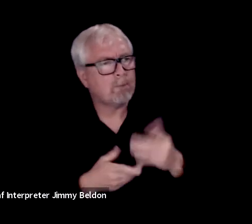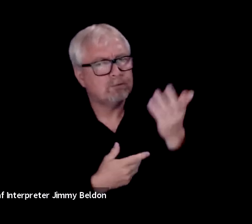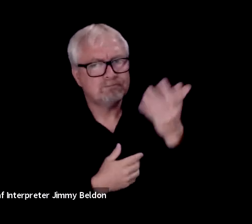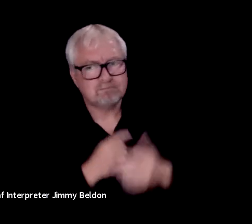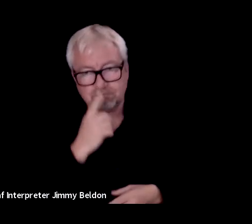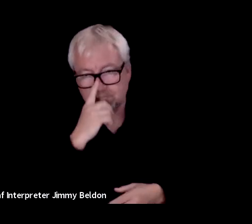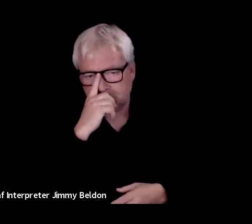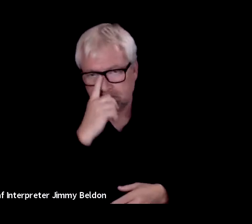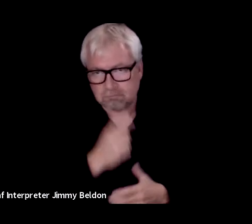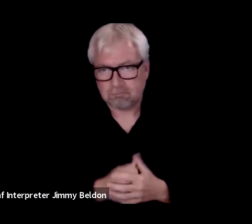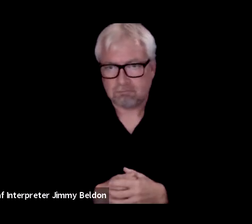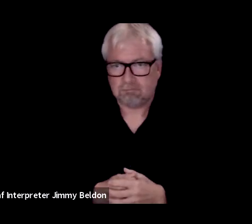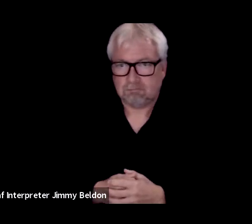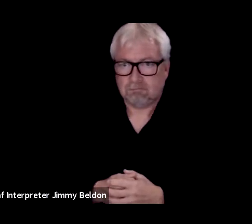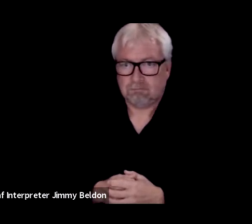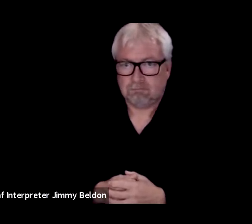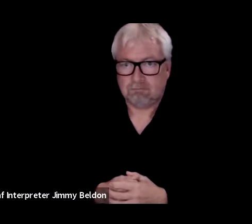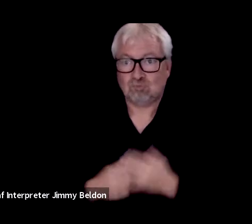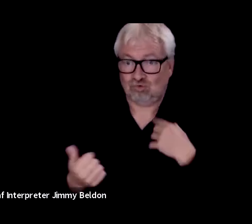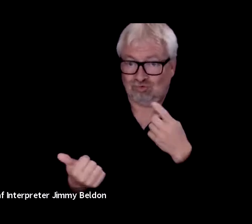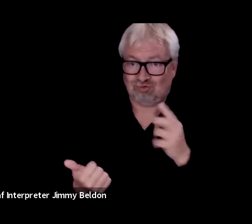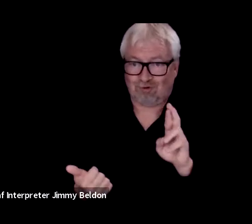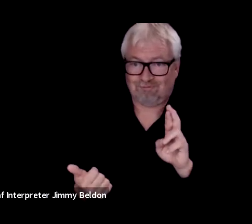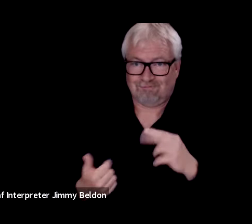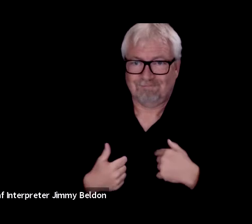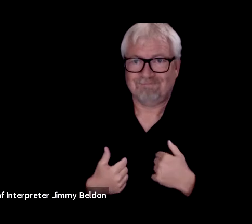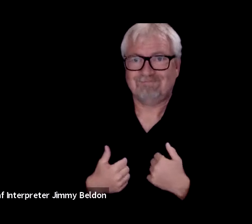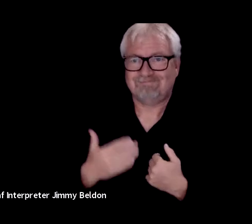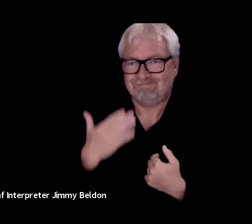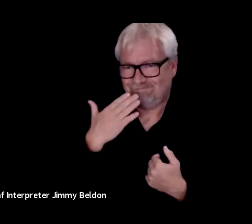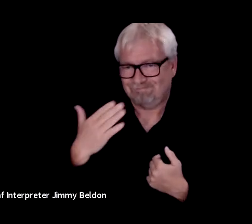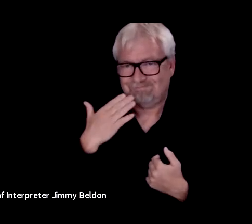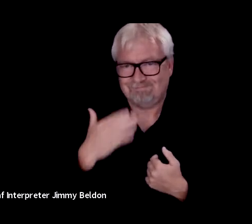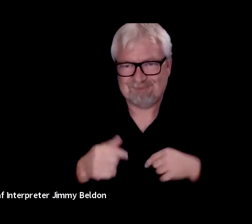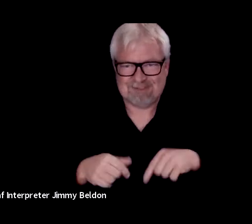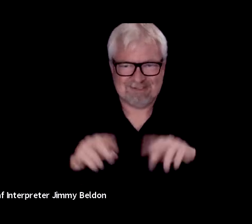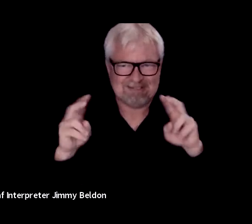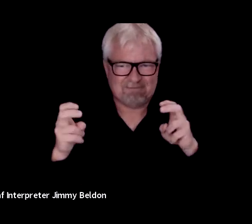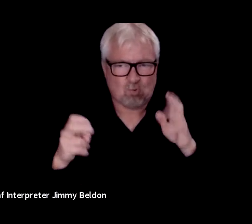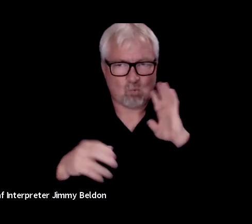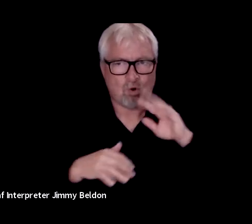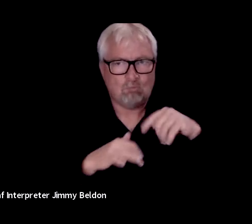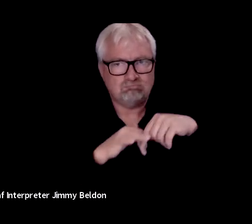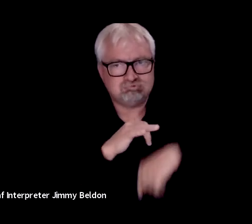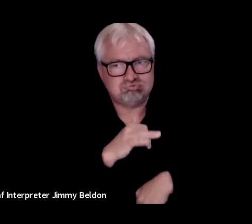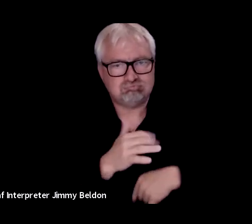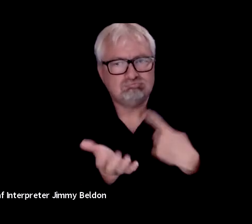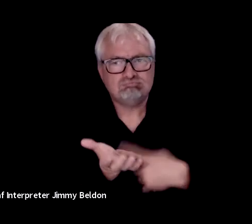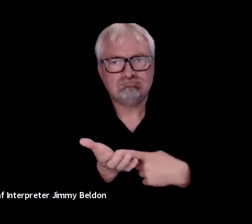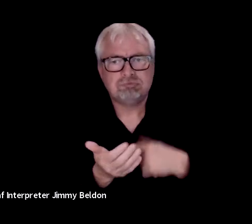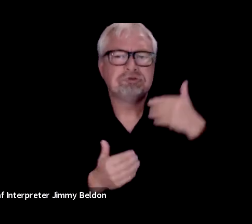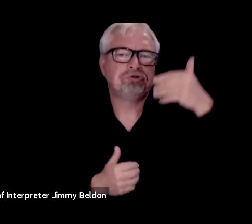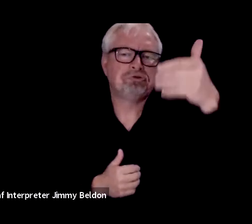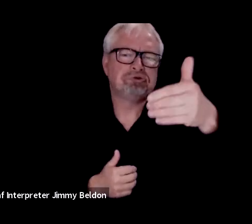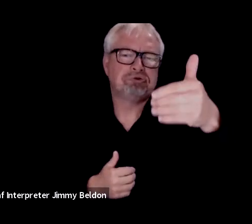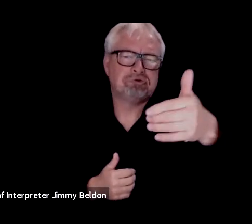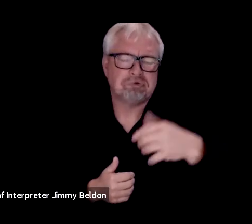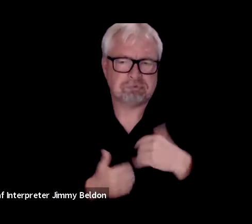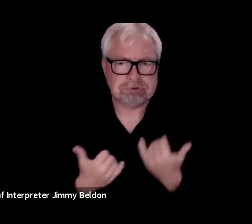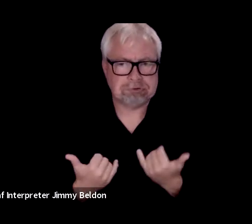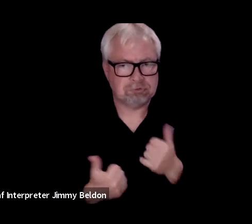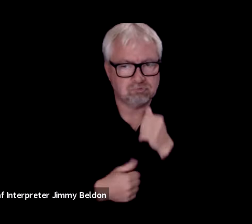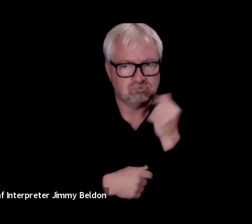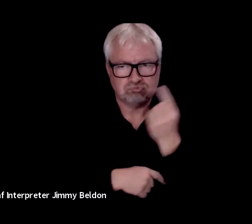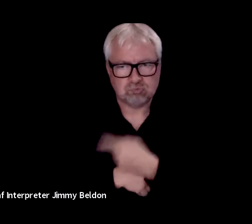more depth, probably in a future call, but certainly invite Dr. Linfield to comment. But I think it's a combination of